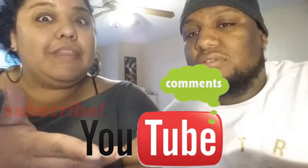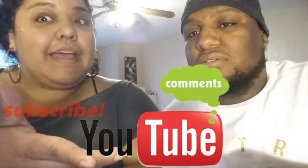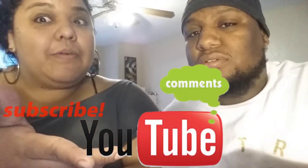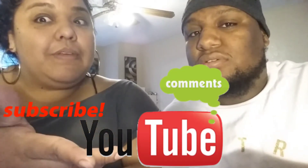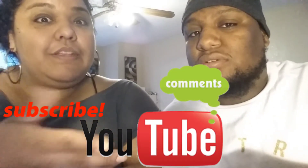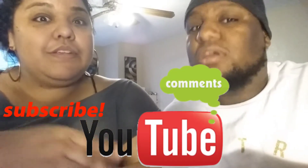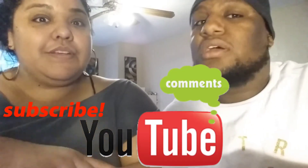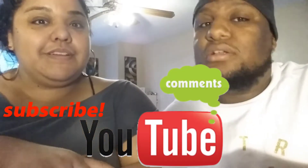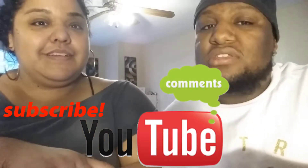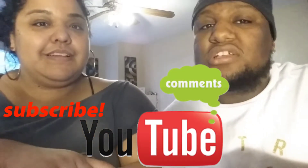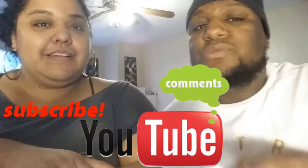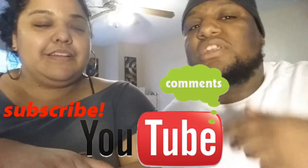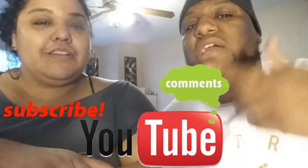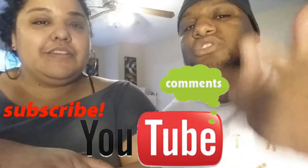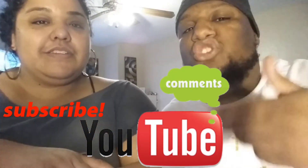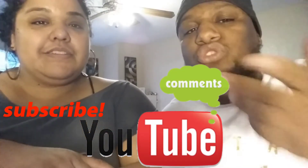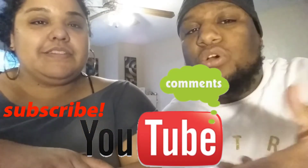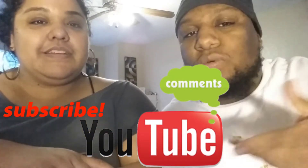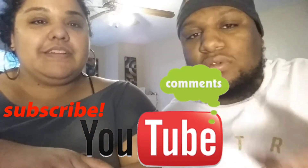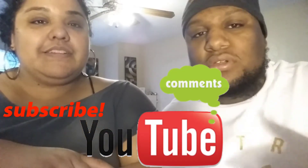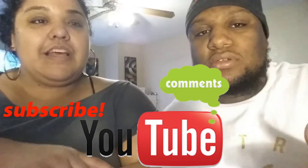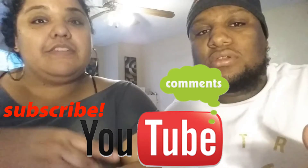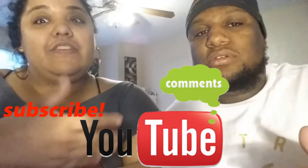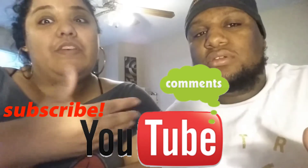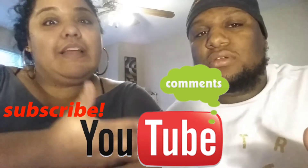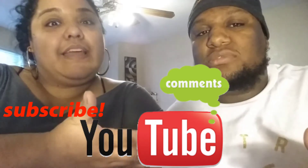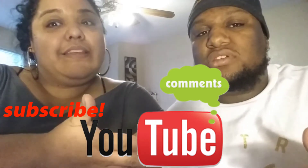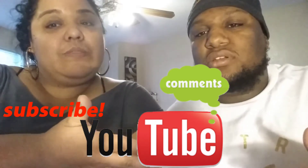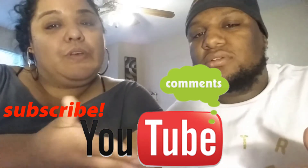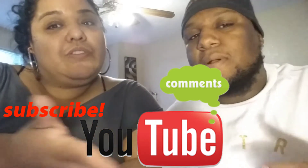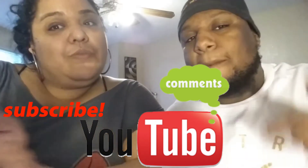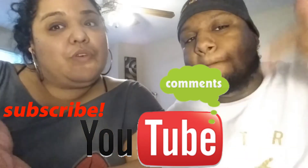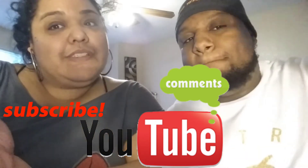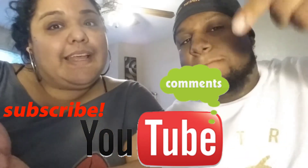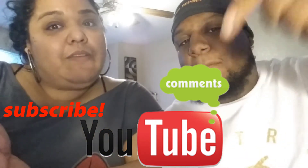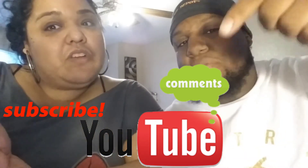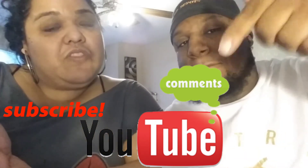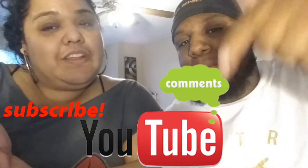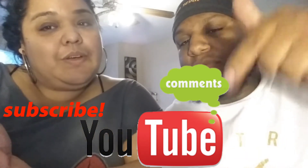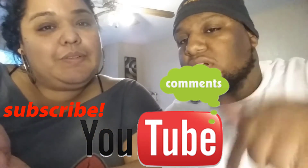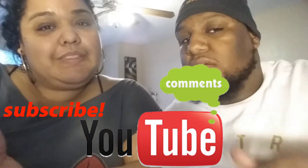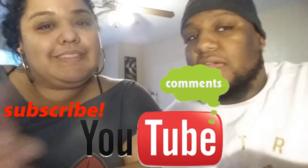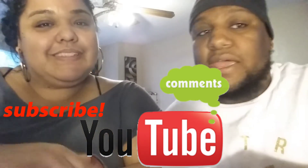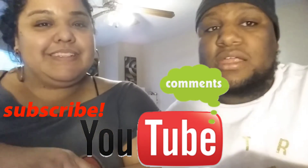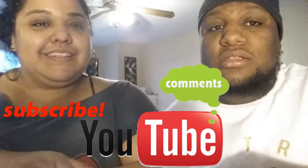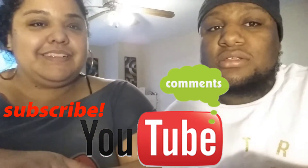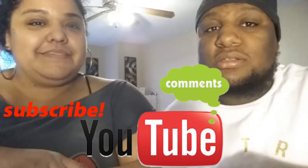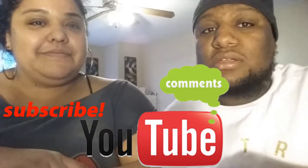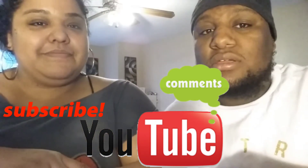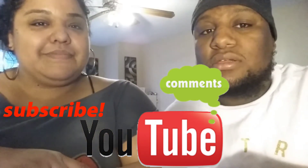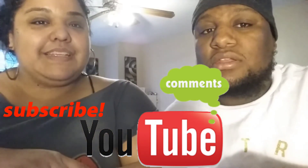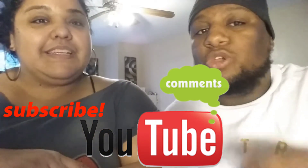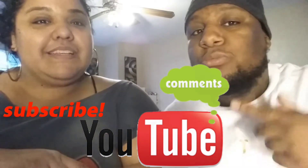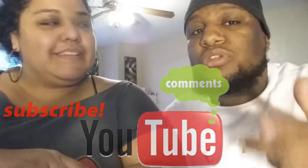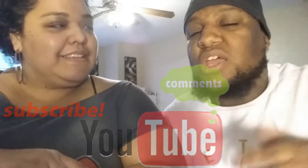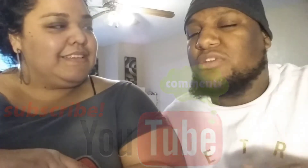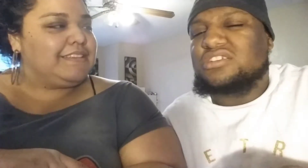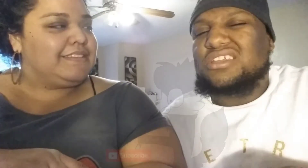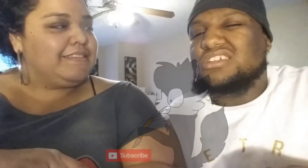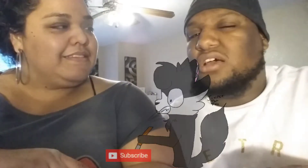one language? Yeah. Tell us what language you know. Tell us if you like this. Saying? We could do more sign language videos. And to communicate with us, I need y'all